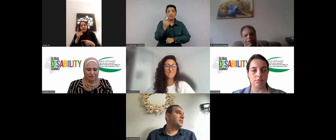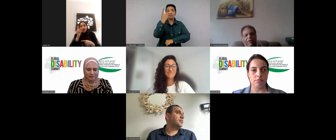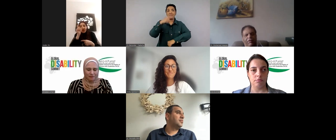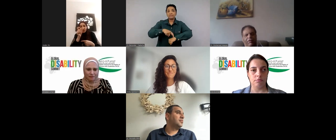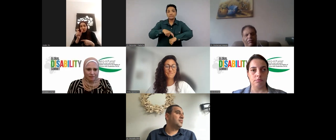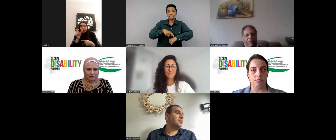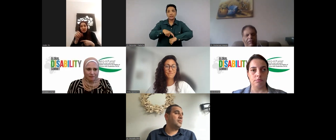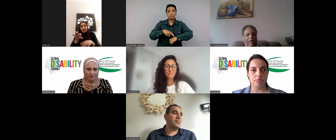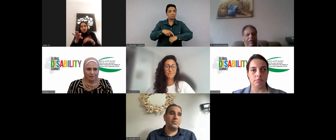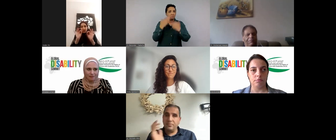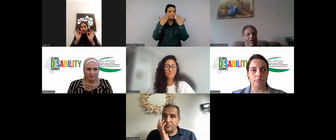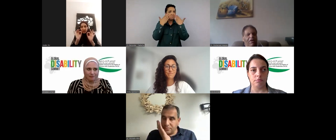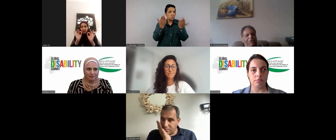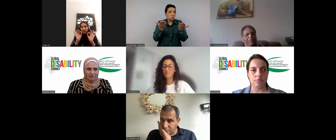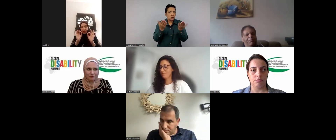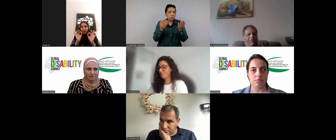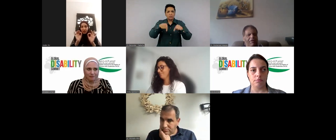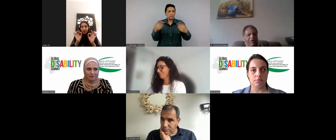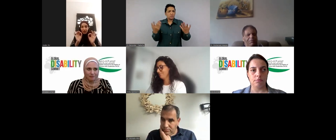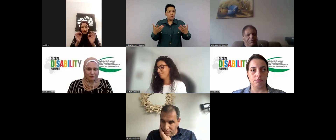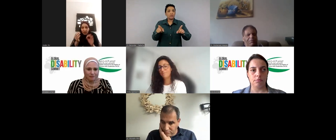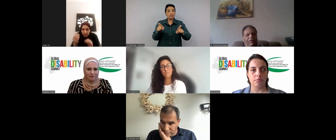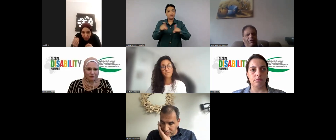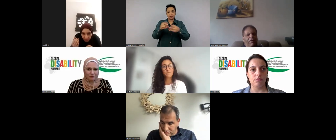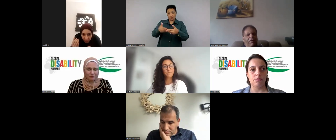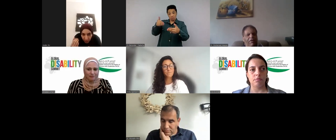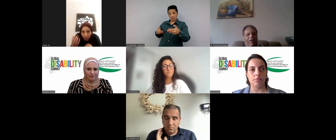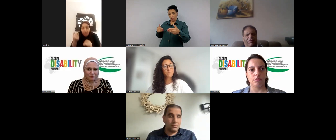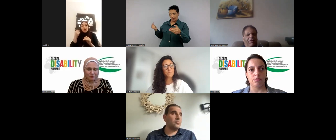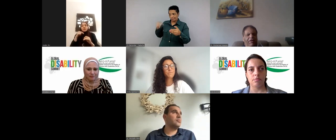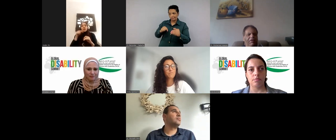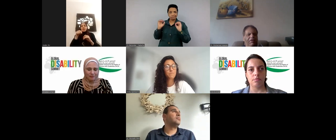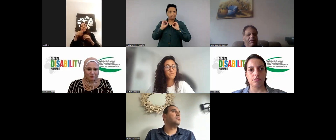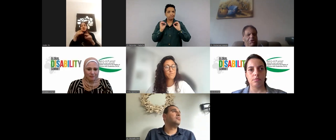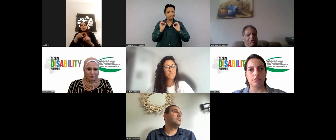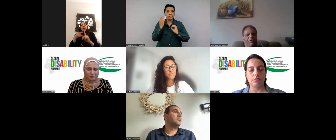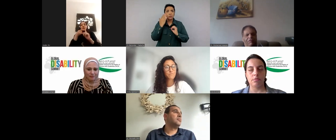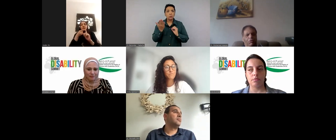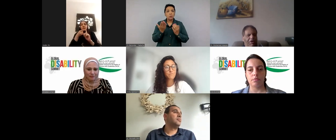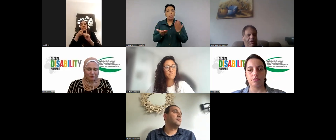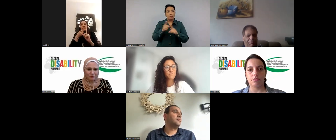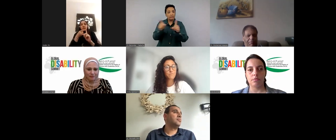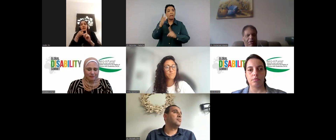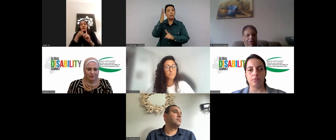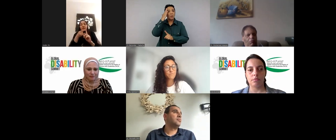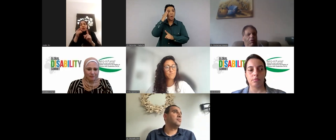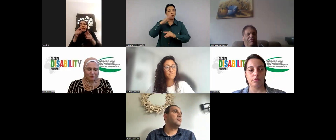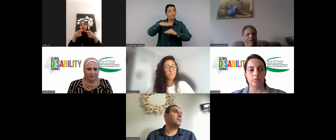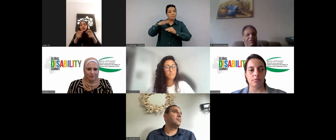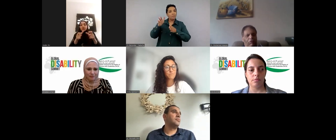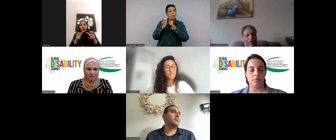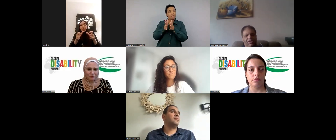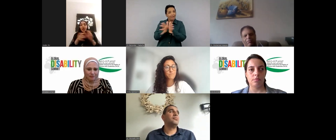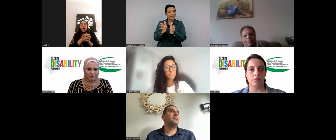maybe attend similar events before. Maybe they need just a few words about what is the